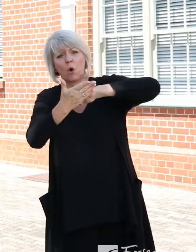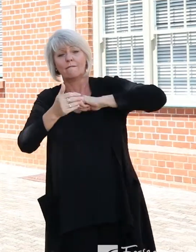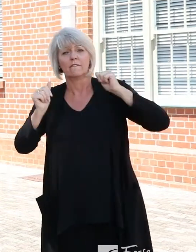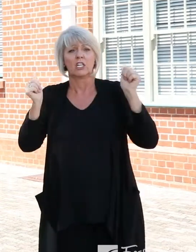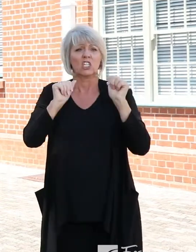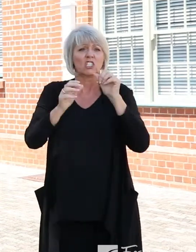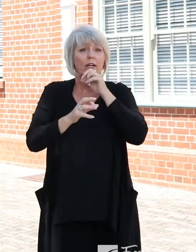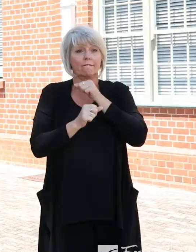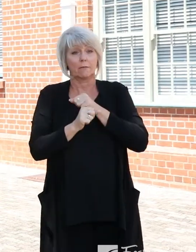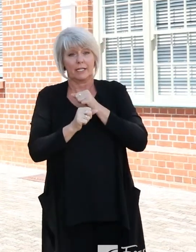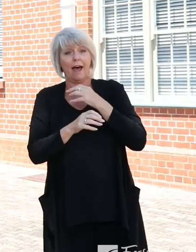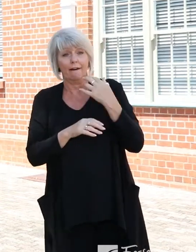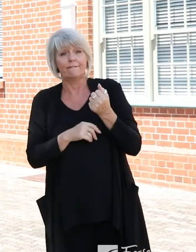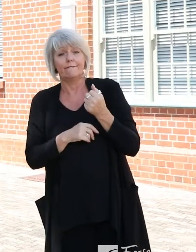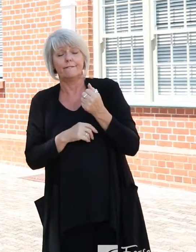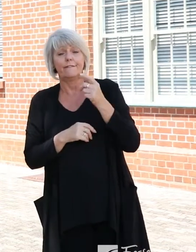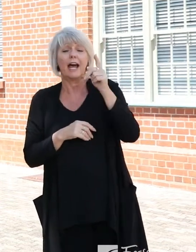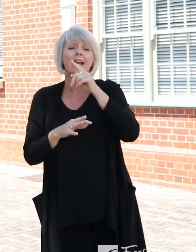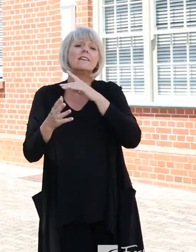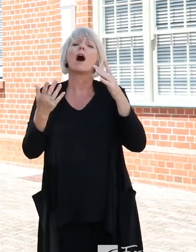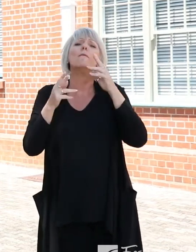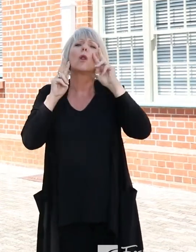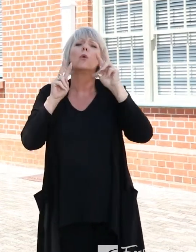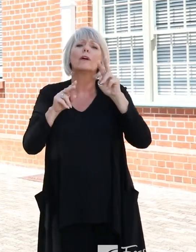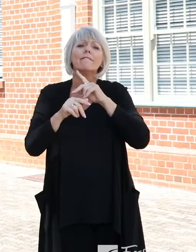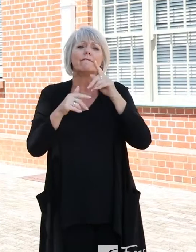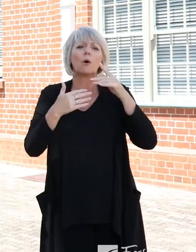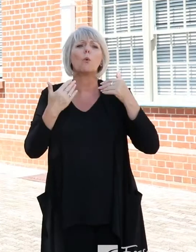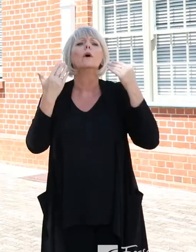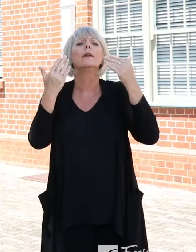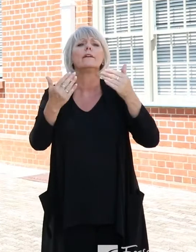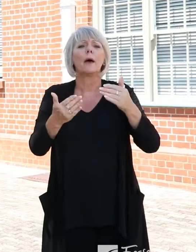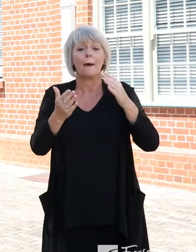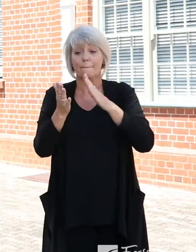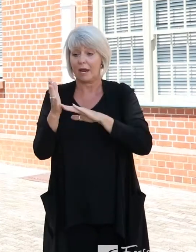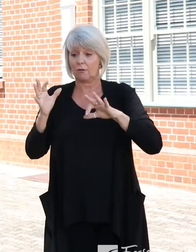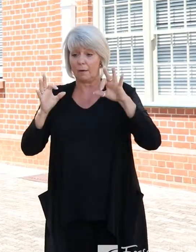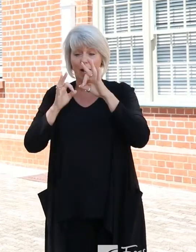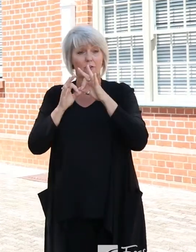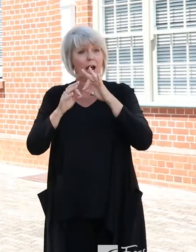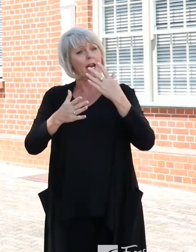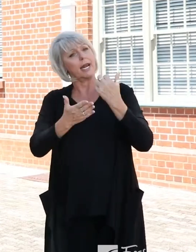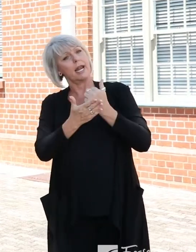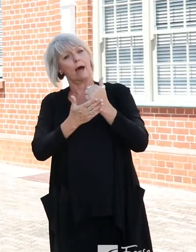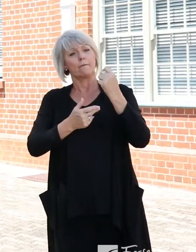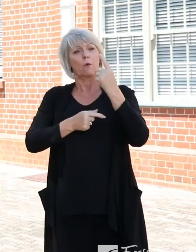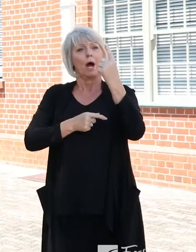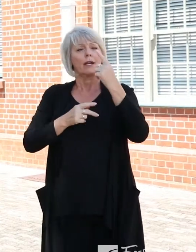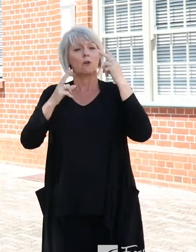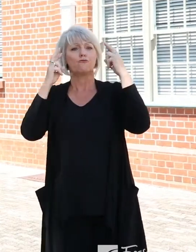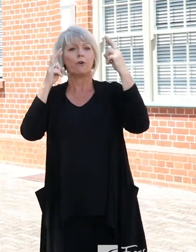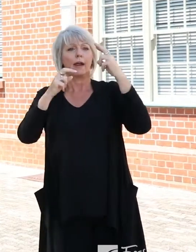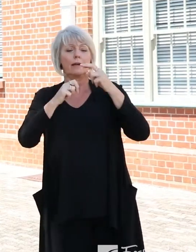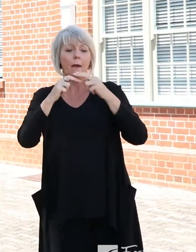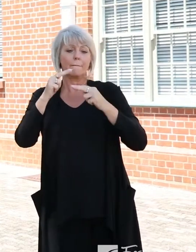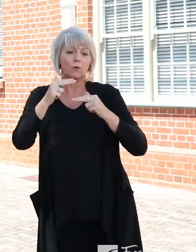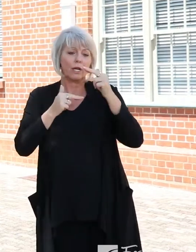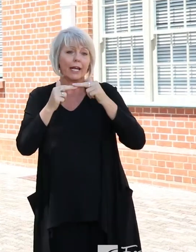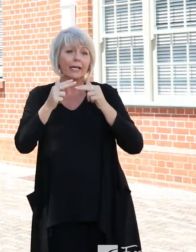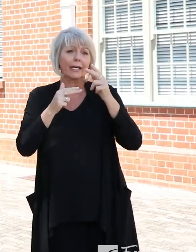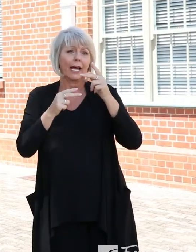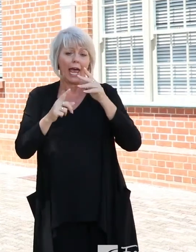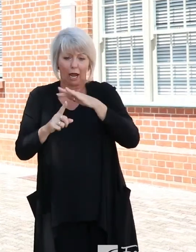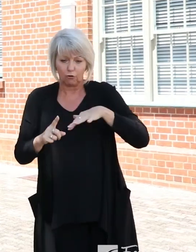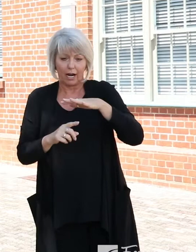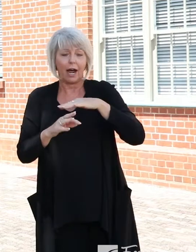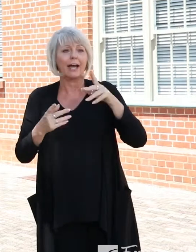there. I'm looking forward to this. Maryborough is back. Maryborough is the number one train building facility in the Southern Hemisphere again. We've